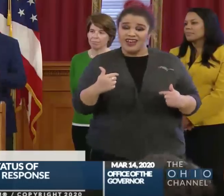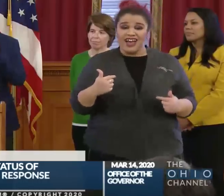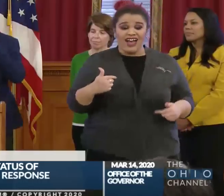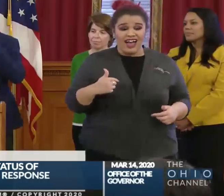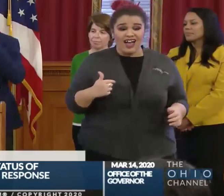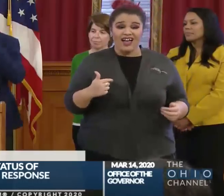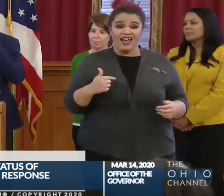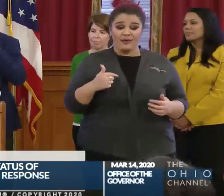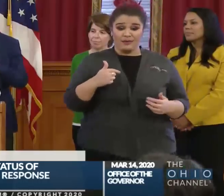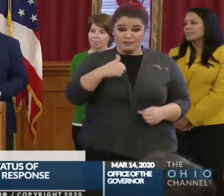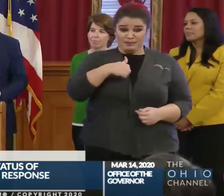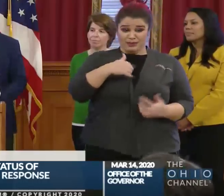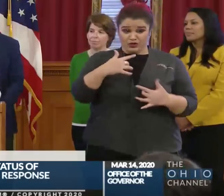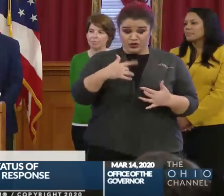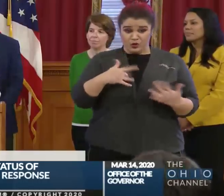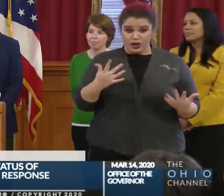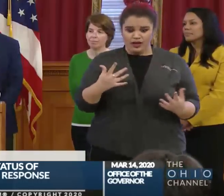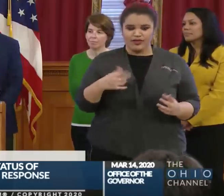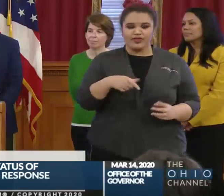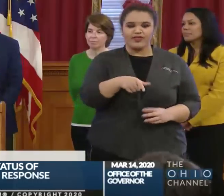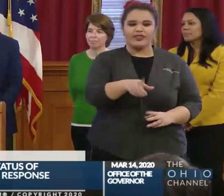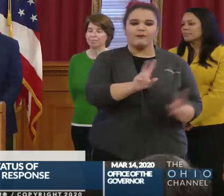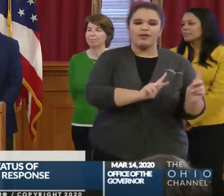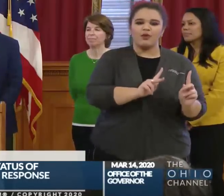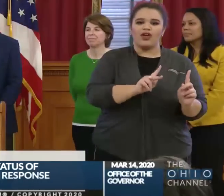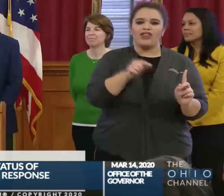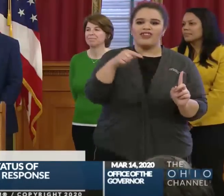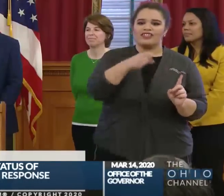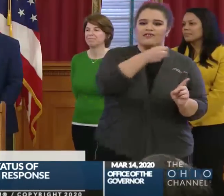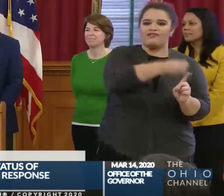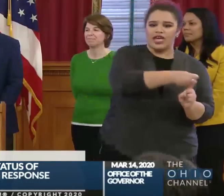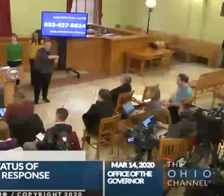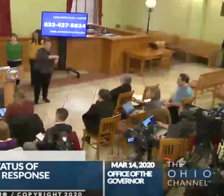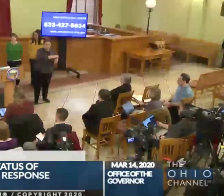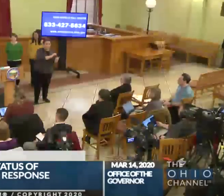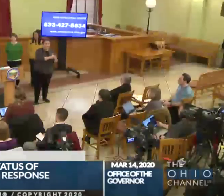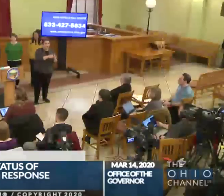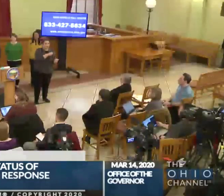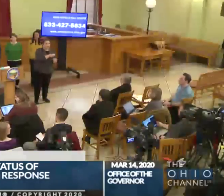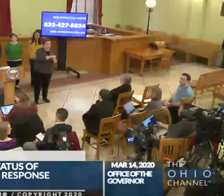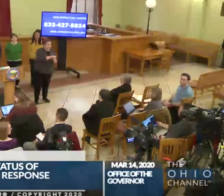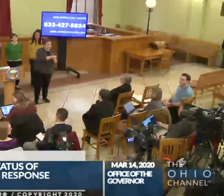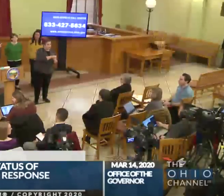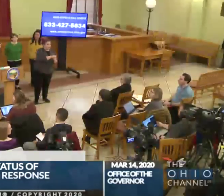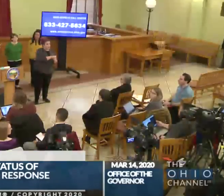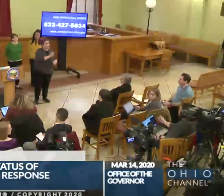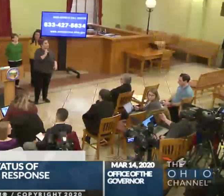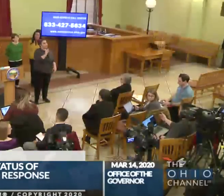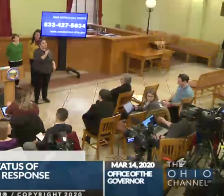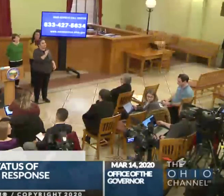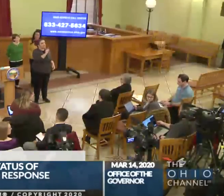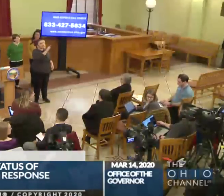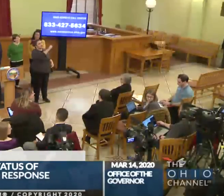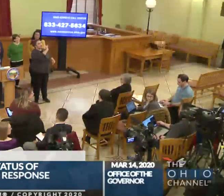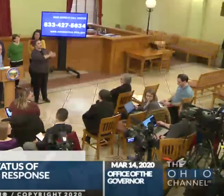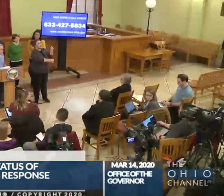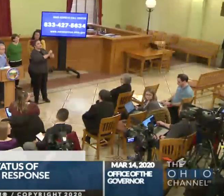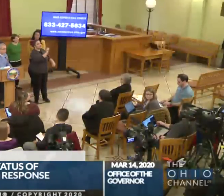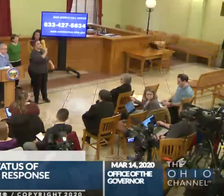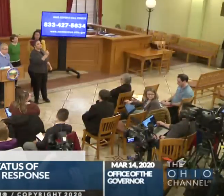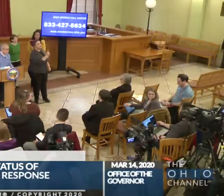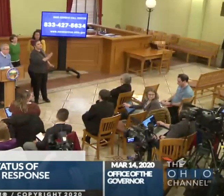seeing this to understand what it means for them. Okay, well, Jim, you get the last question again. Thanks.